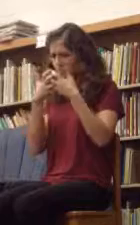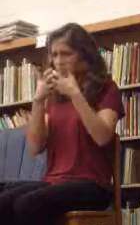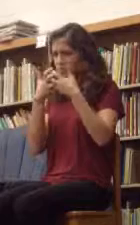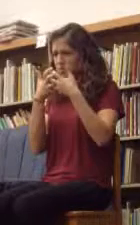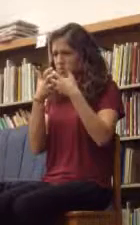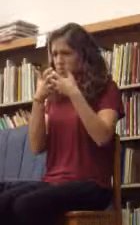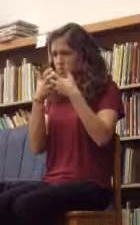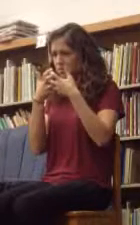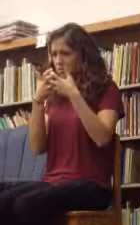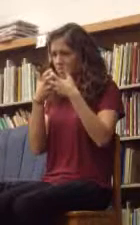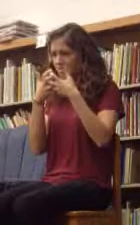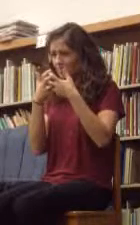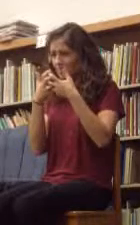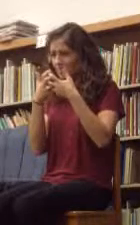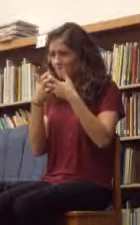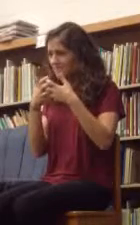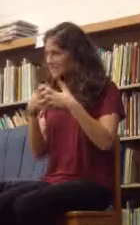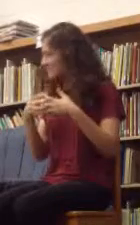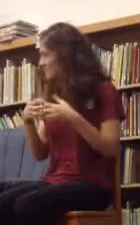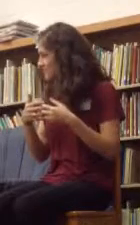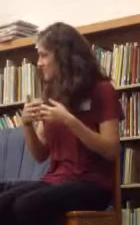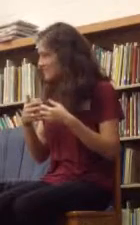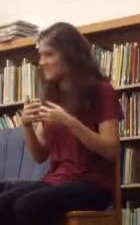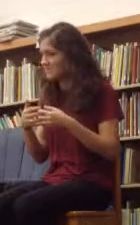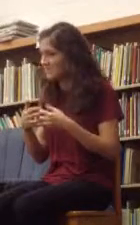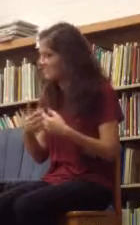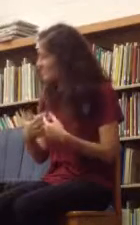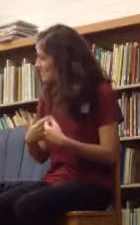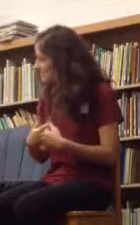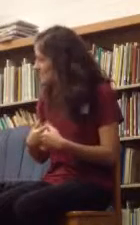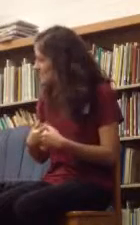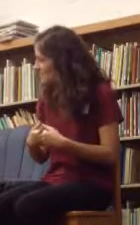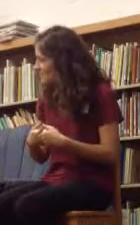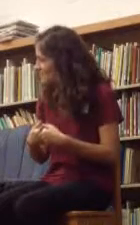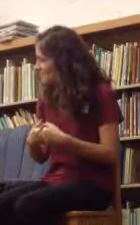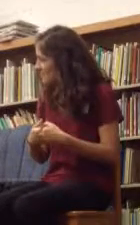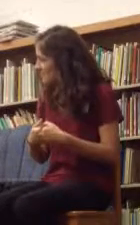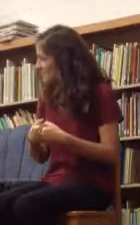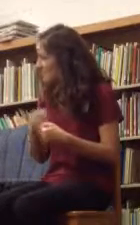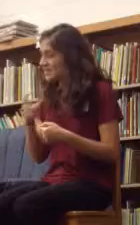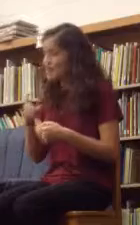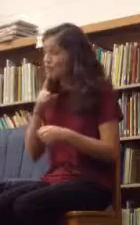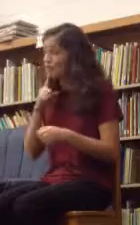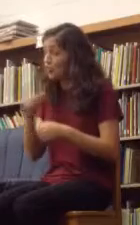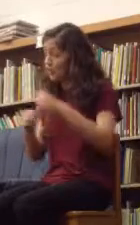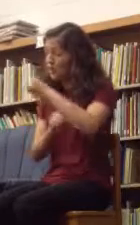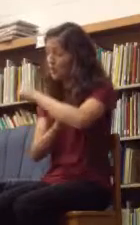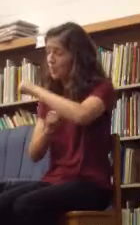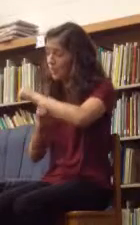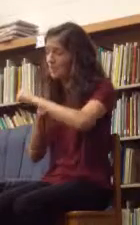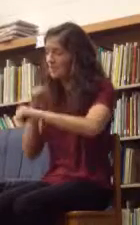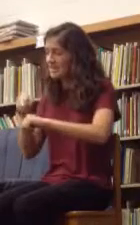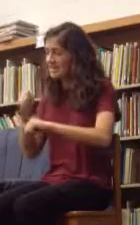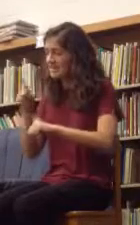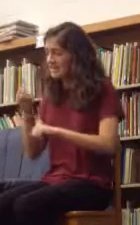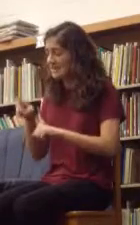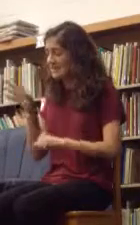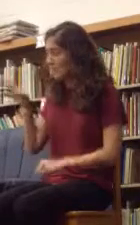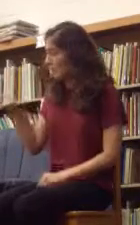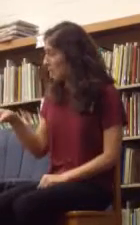to hold on to them so you won't fall. If it was a real bridge, yes. On